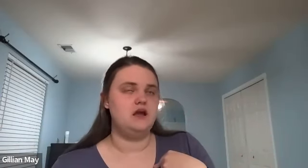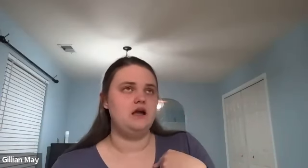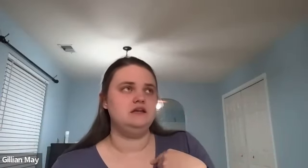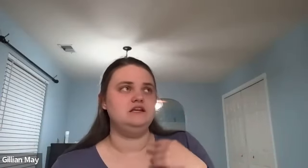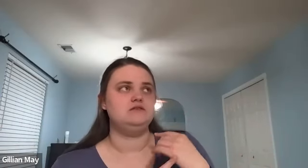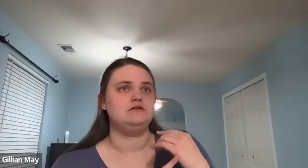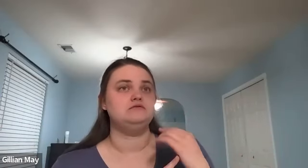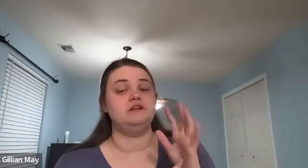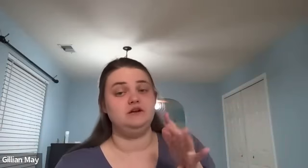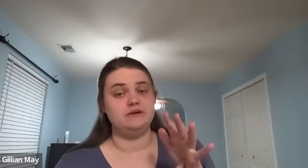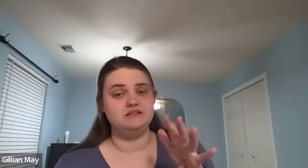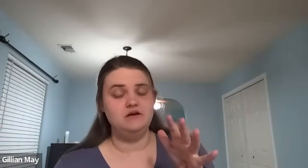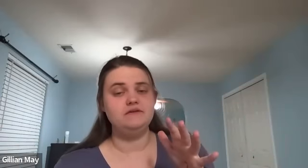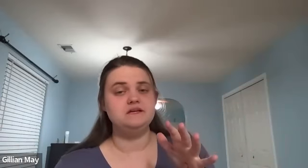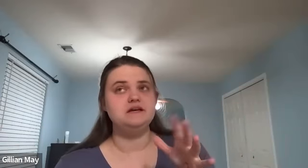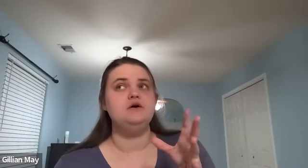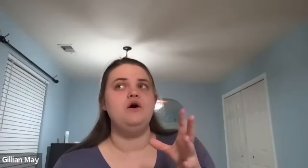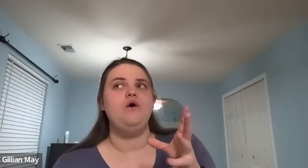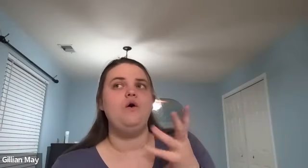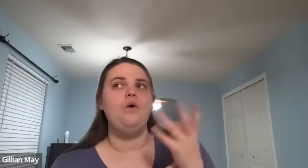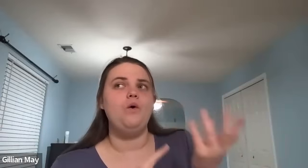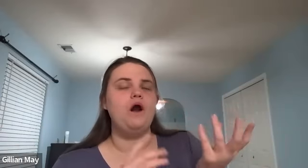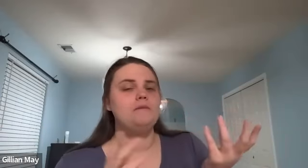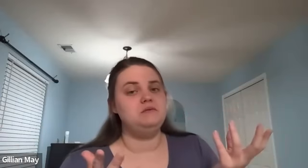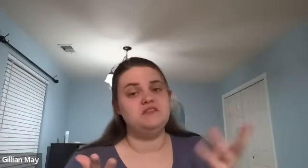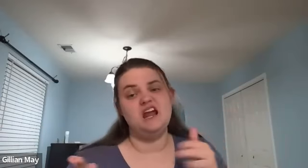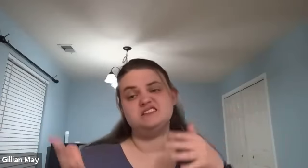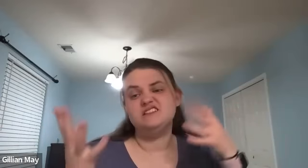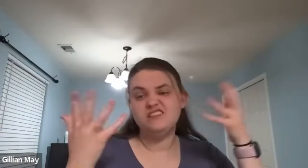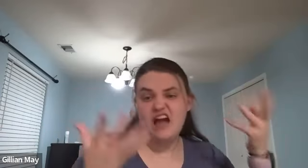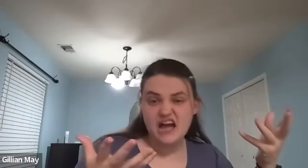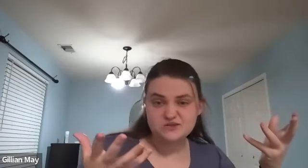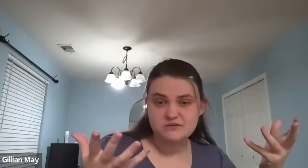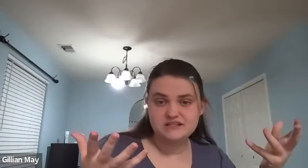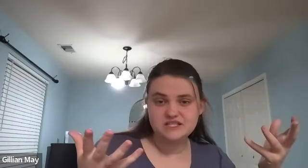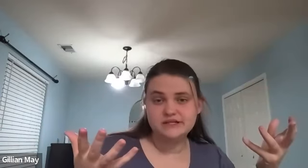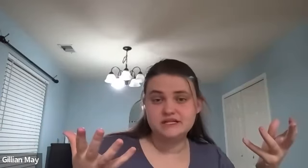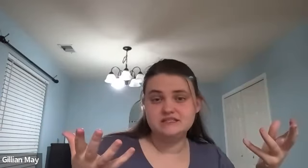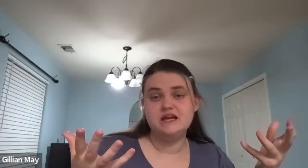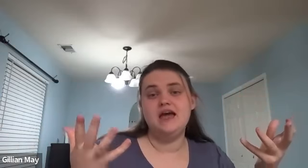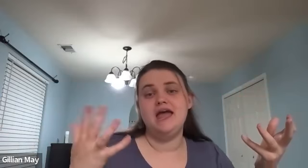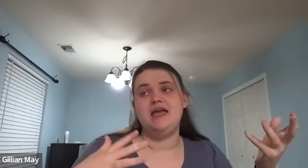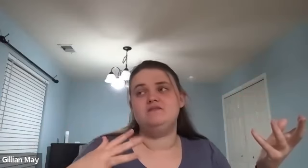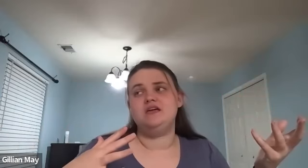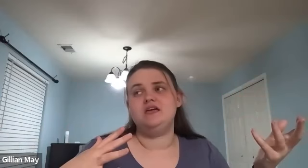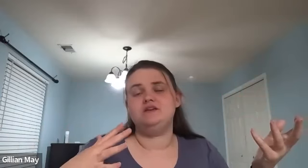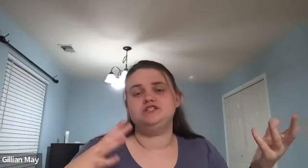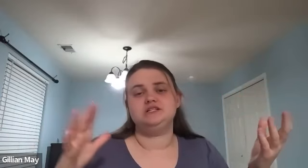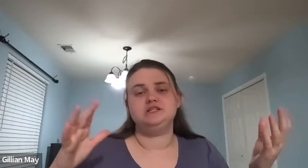I can either video myself of it, or maybe in the next class we might do it, and then she